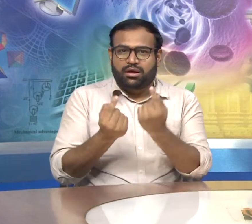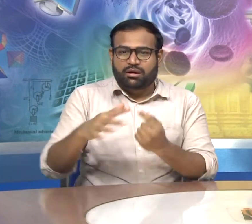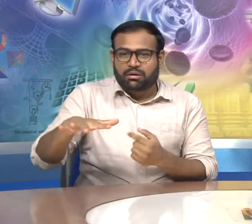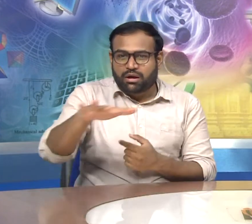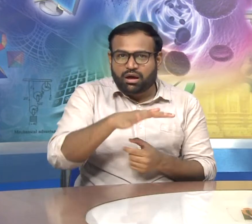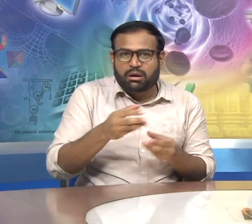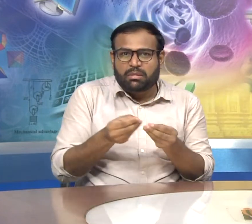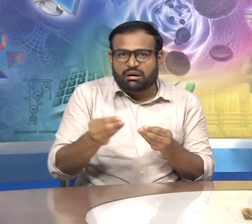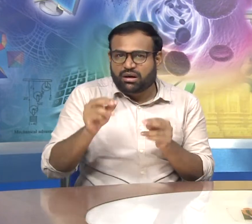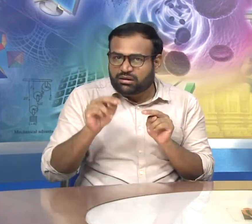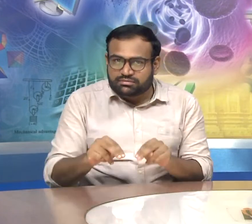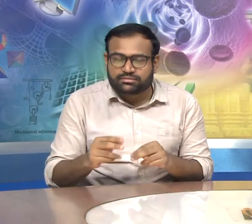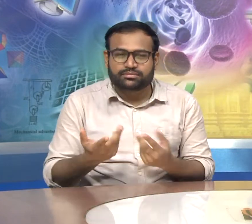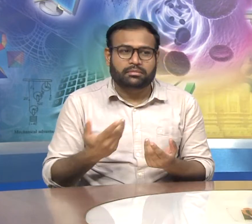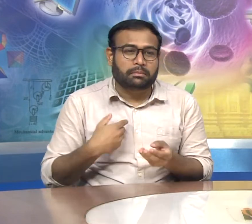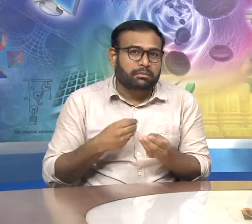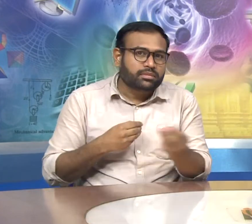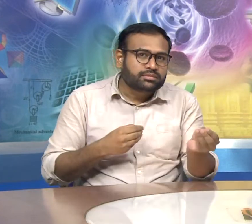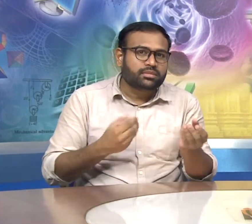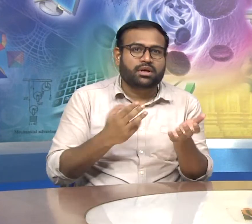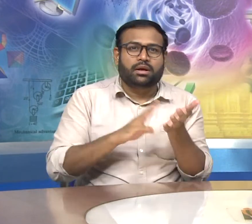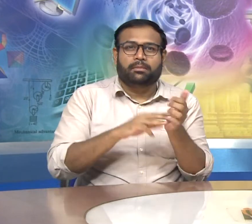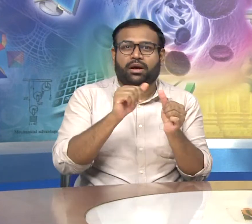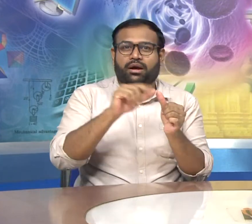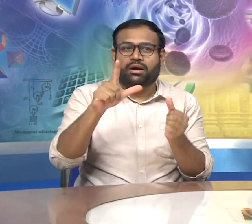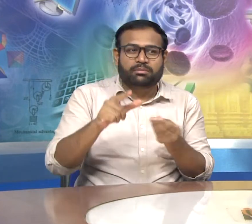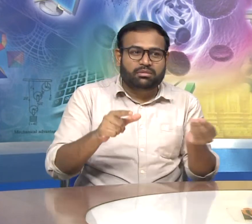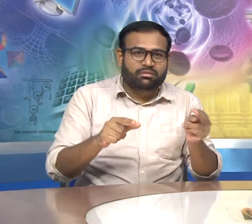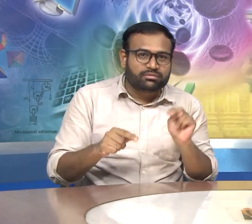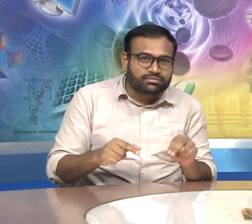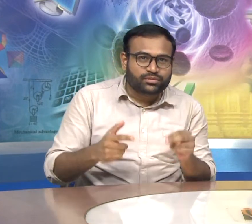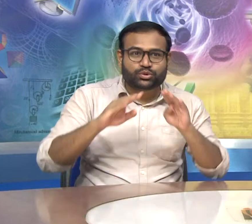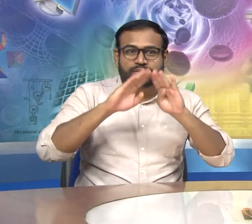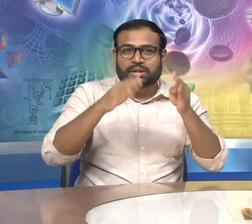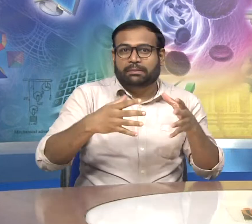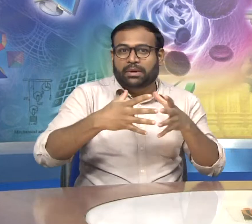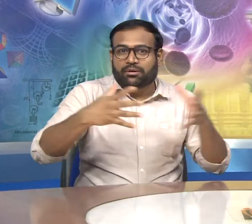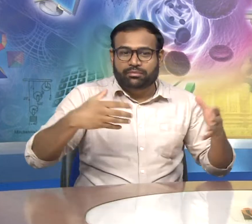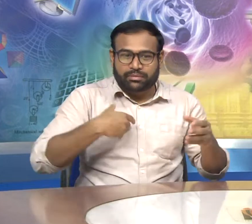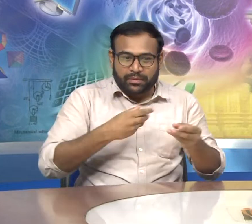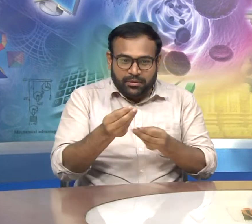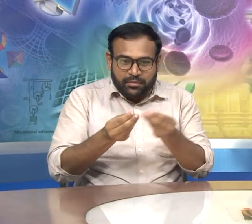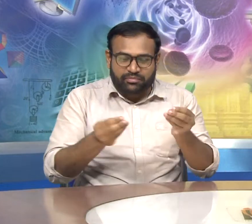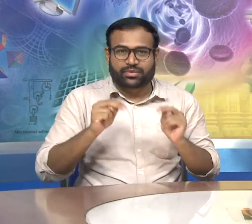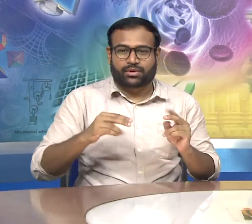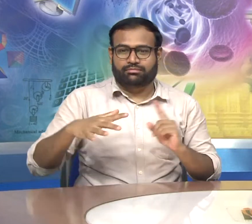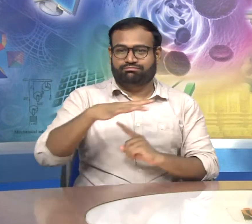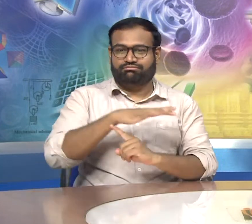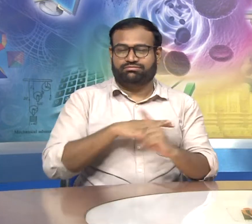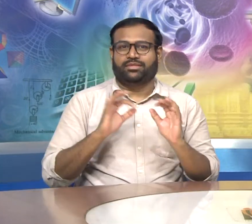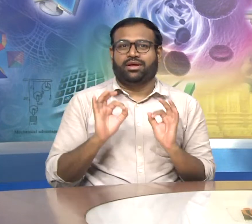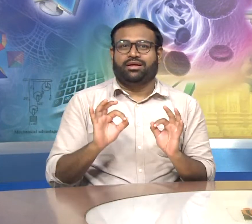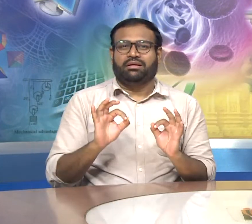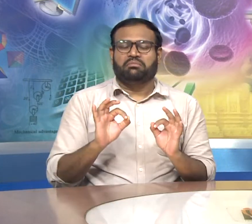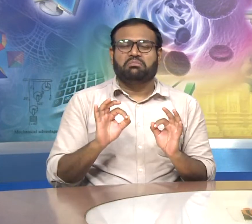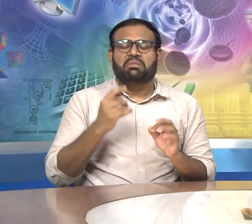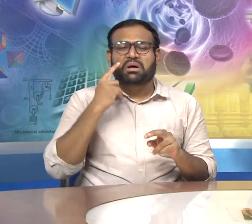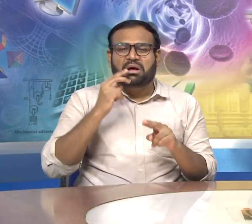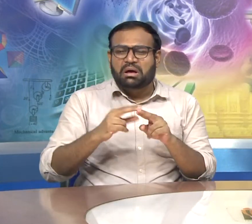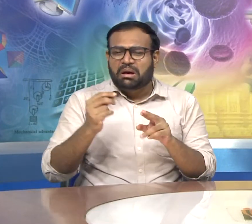or house. I want a garden near or mall near, shopping mall near or market near.